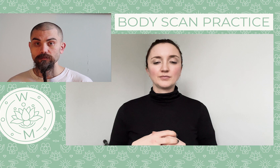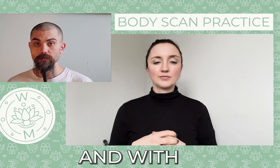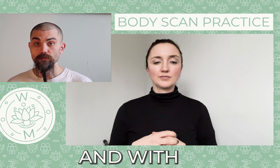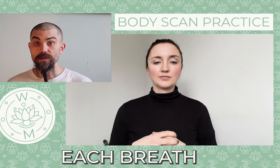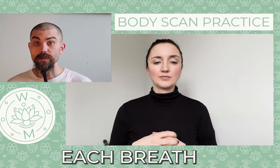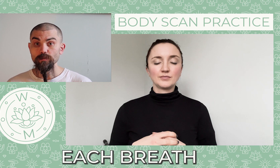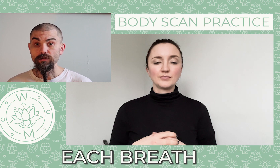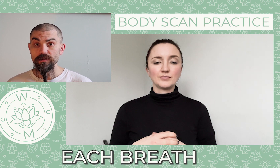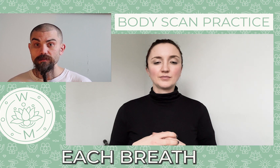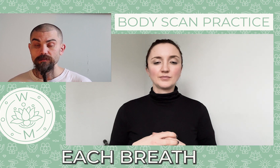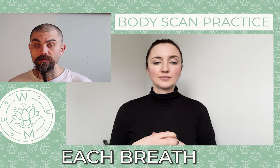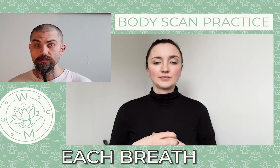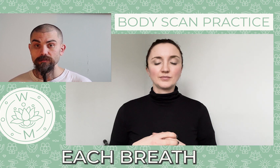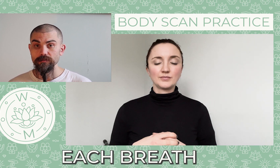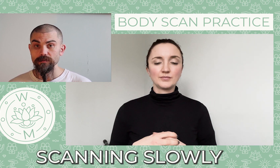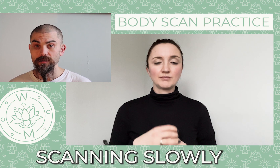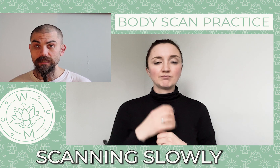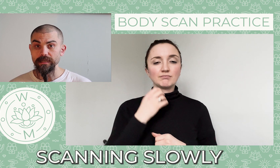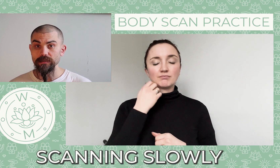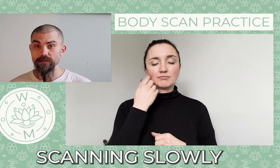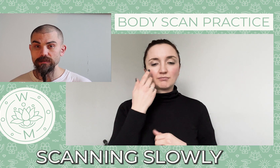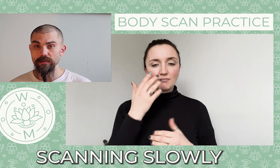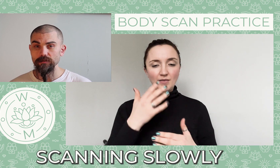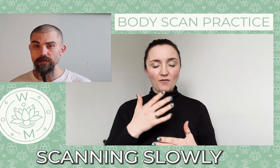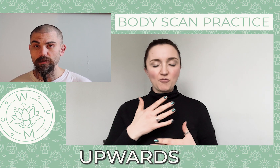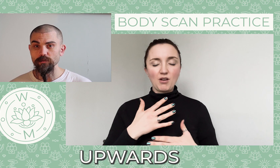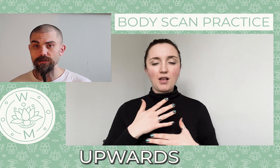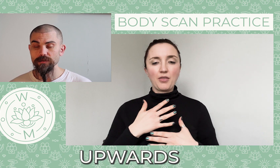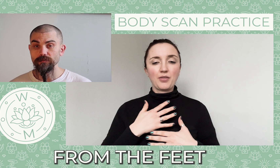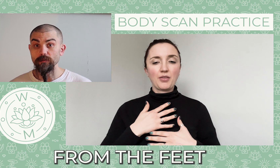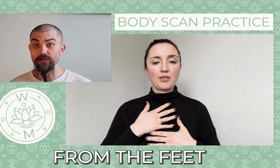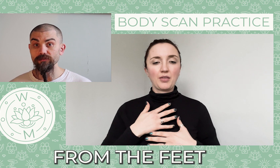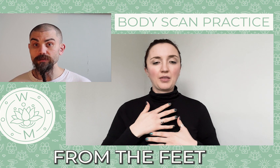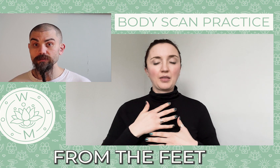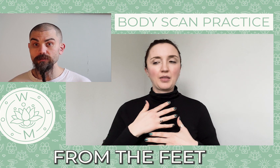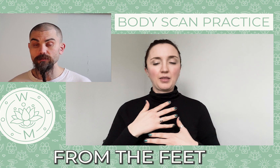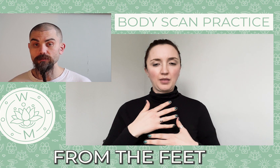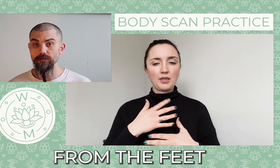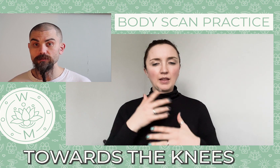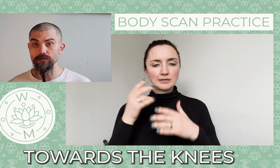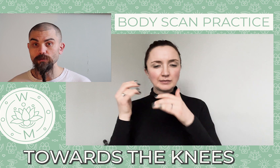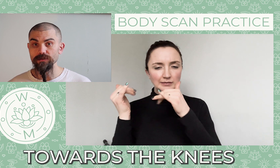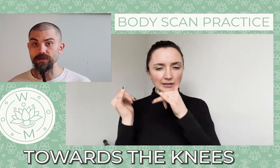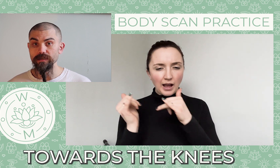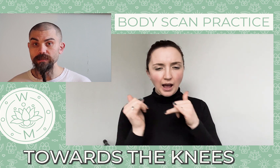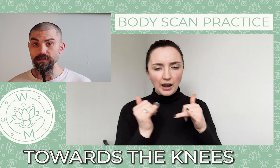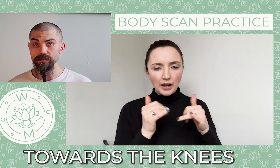And with each breath, scanning slowly upwards from the feet towards the knees.